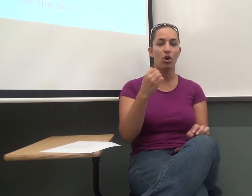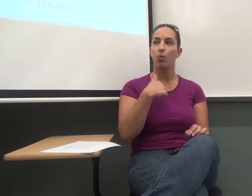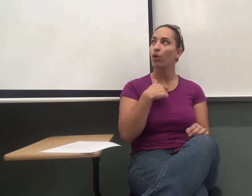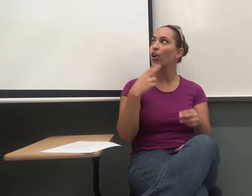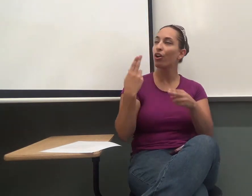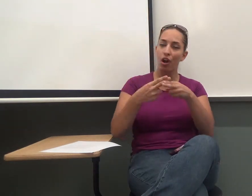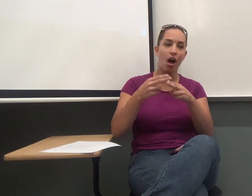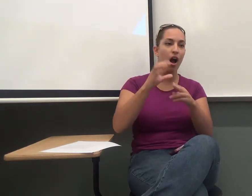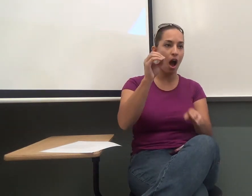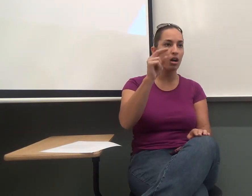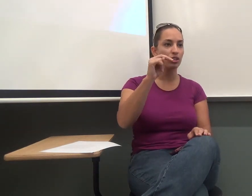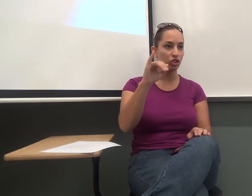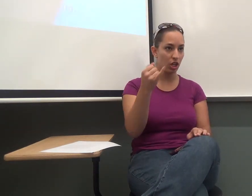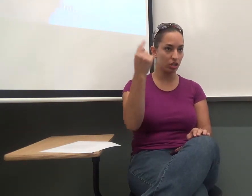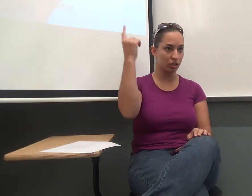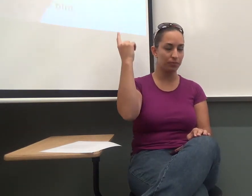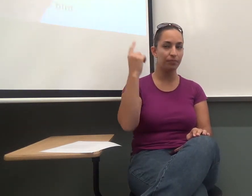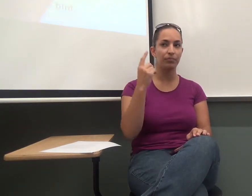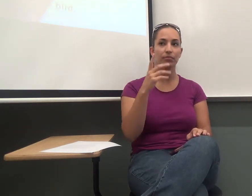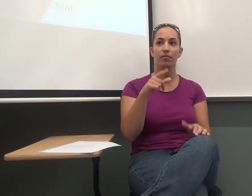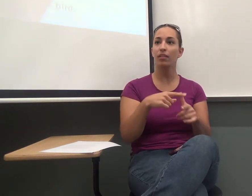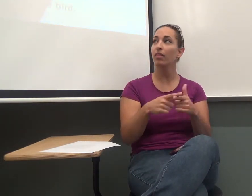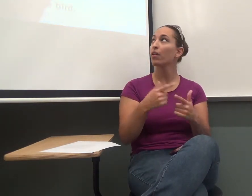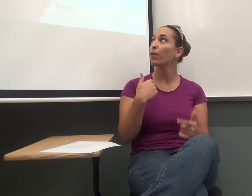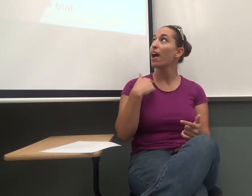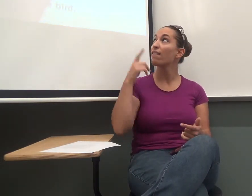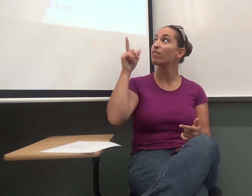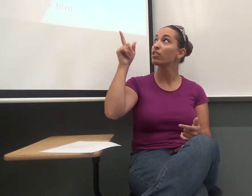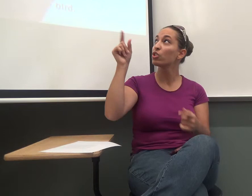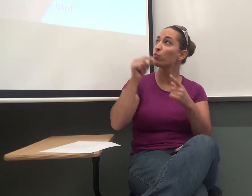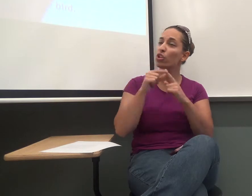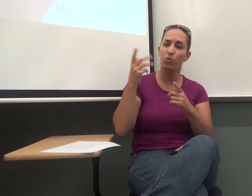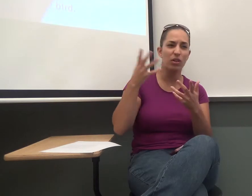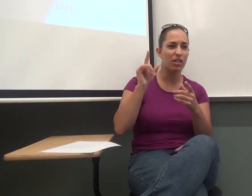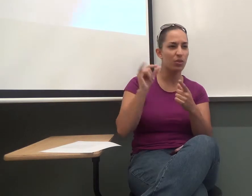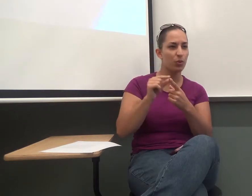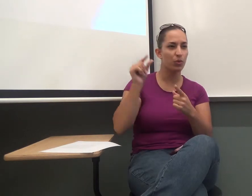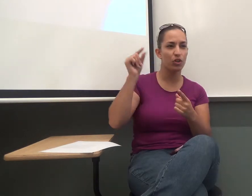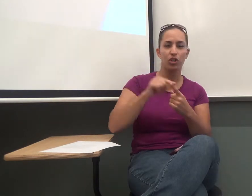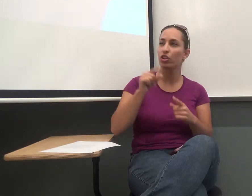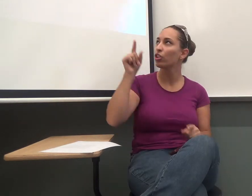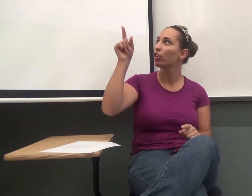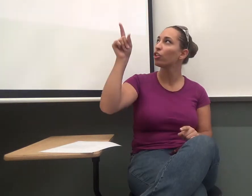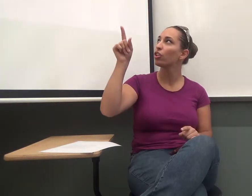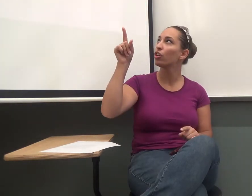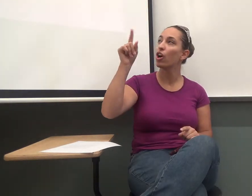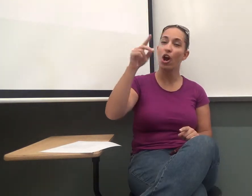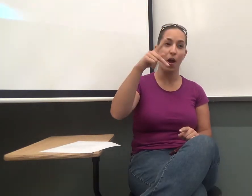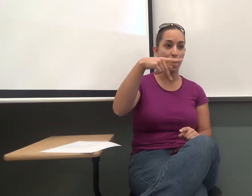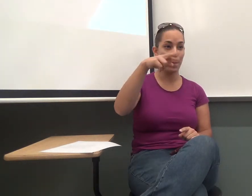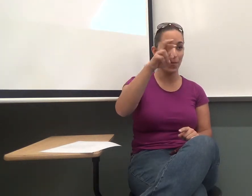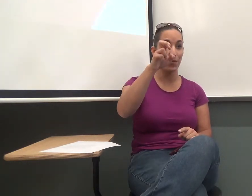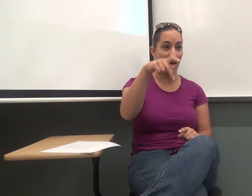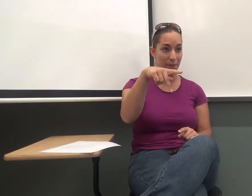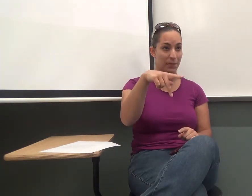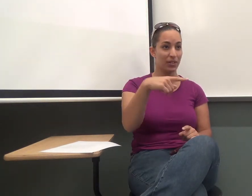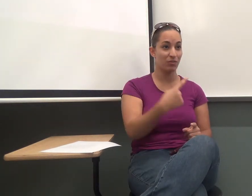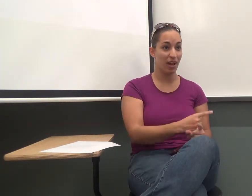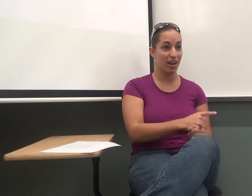conjunction. And then we have this word right here. What about this word? Is that a prep? Yes. Oh, now in general. A general is usually a